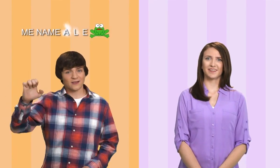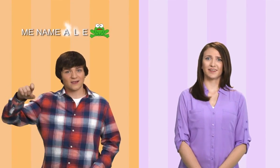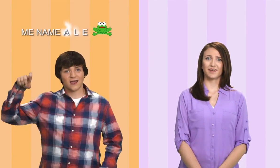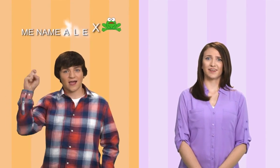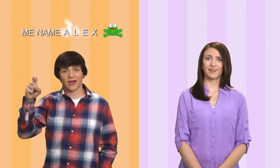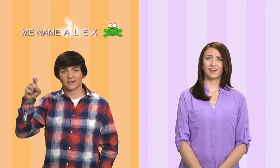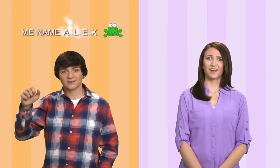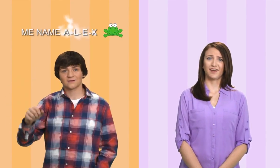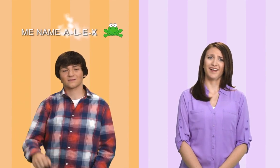A-L-E-X.